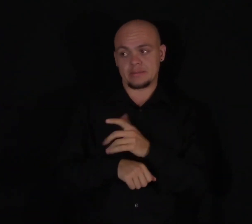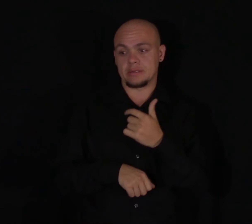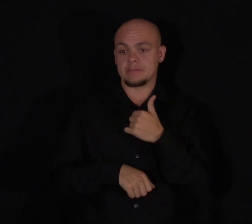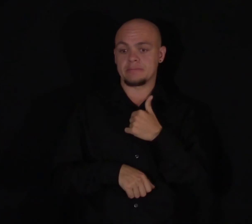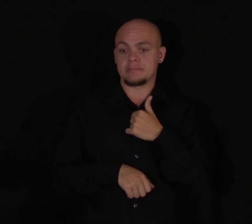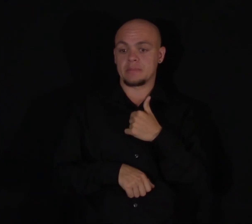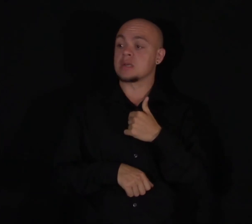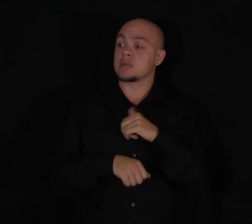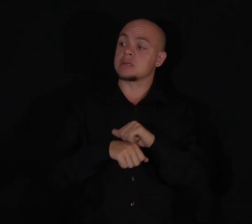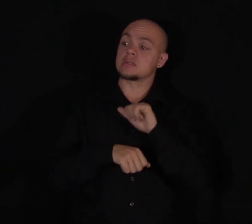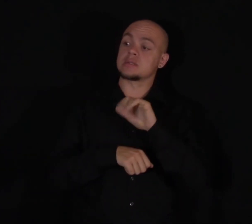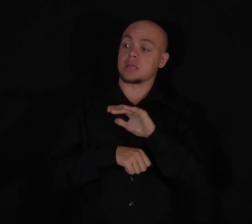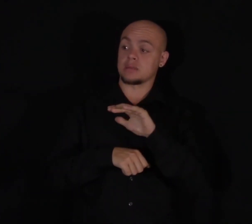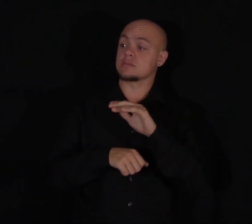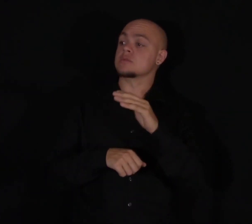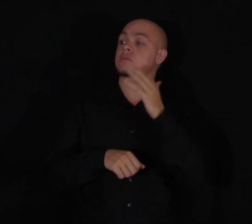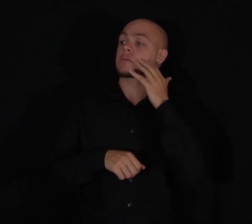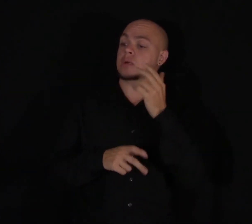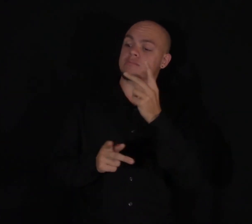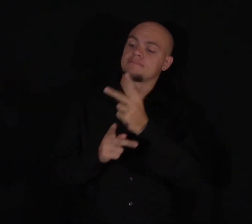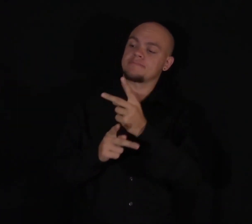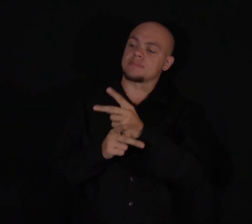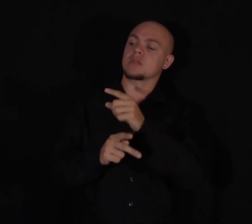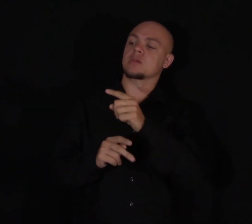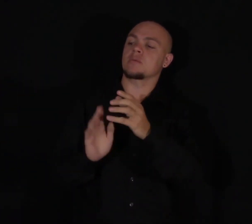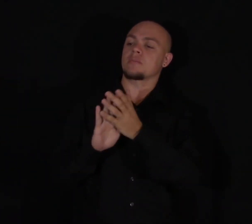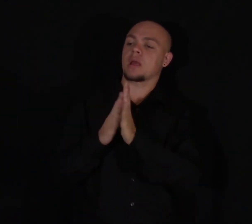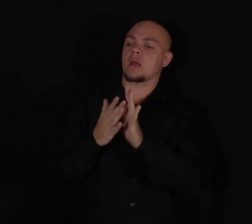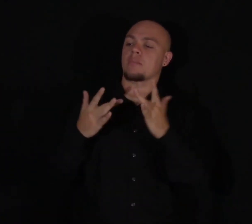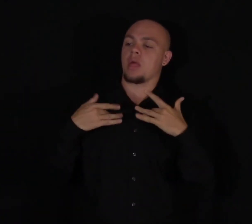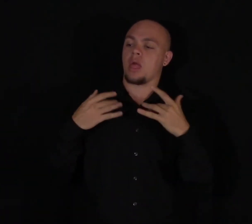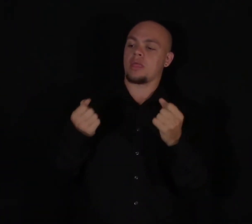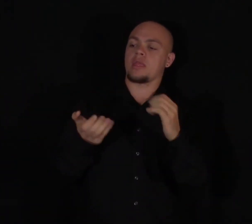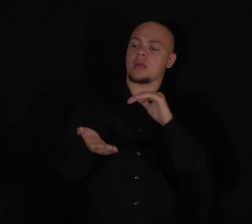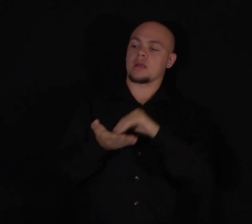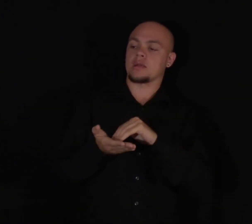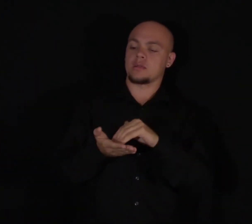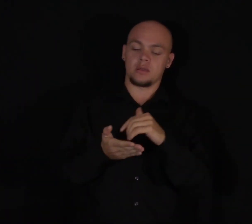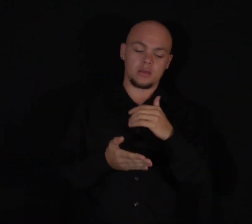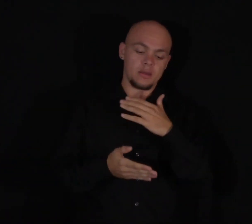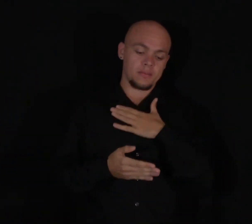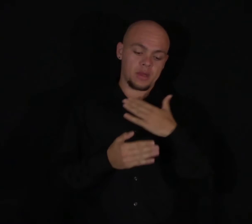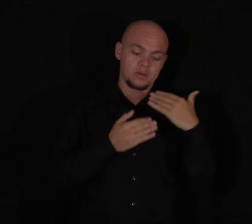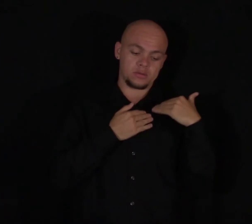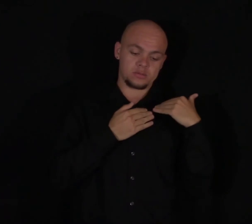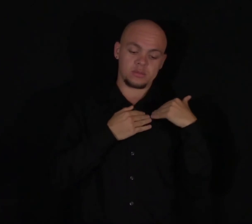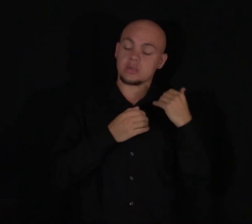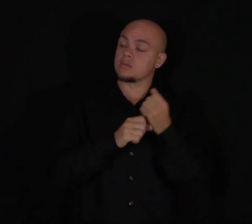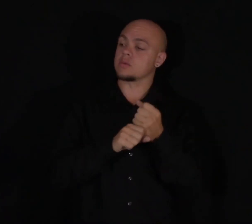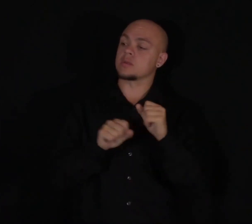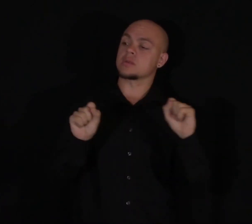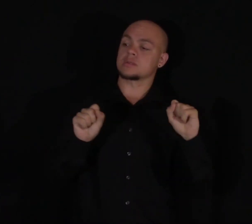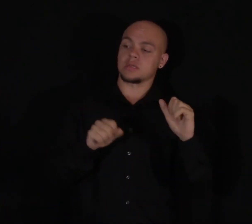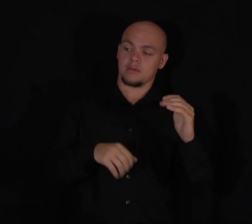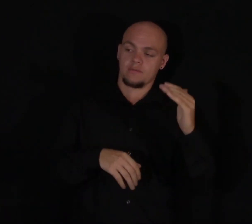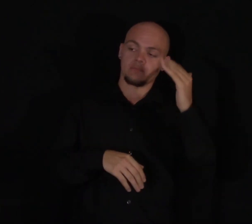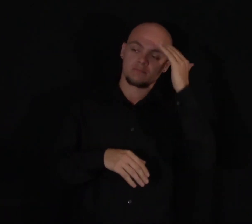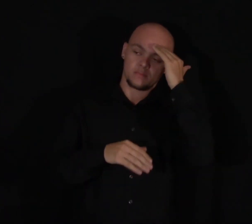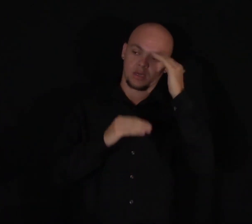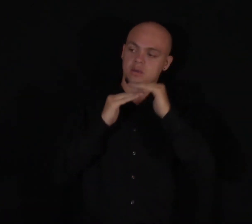to nurse you and get you well. I do my duty with a safe conscience. It